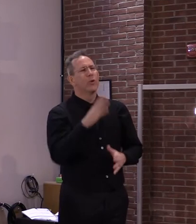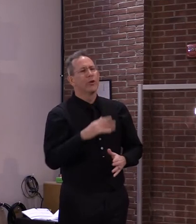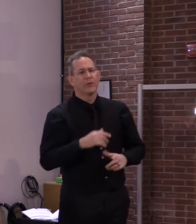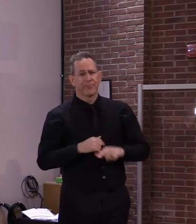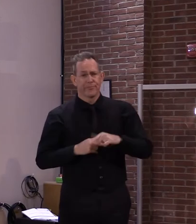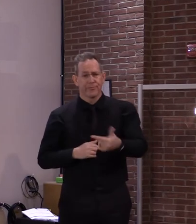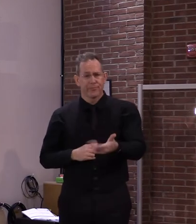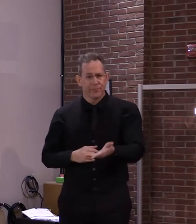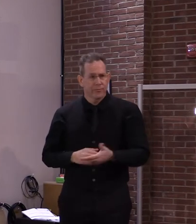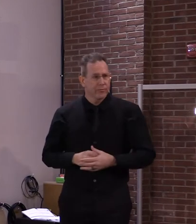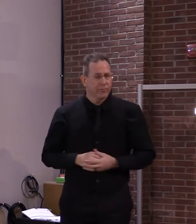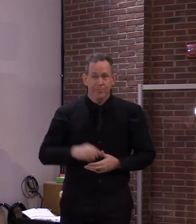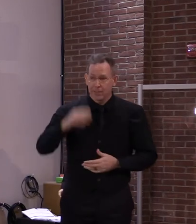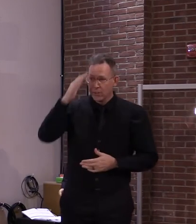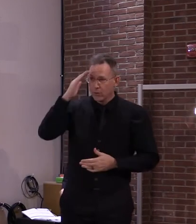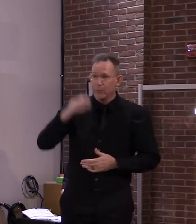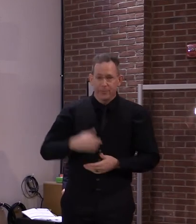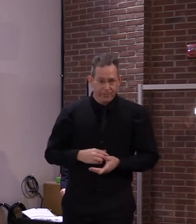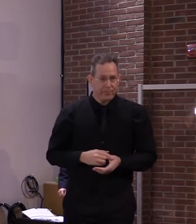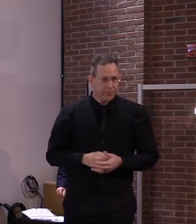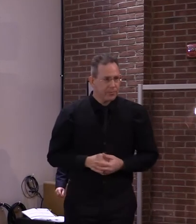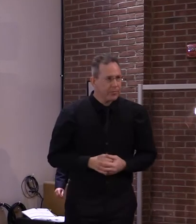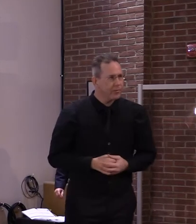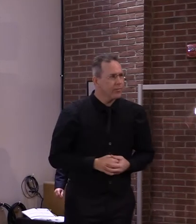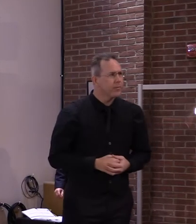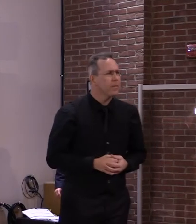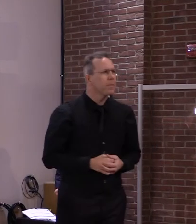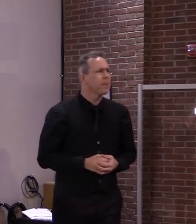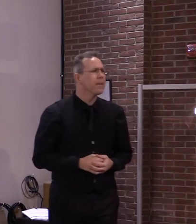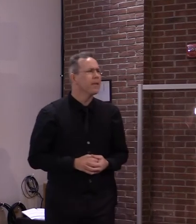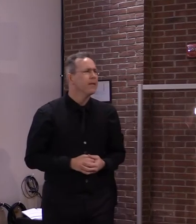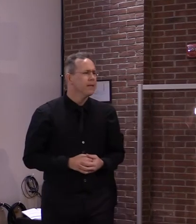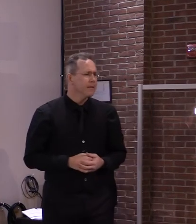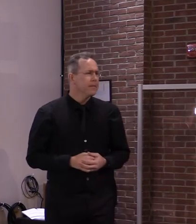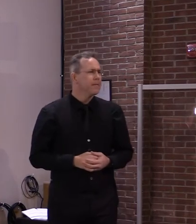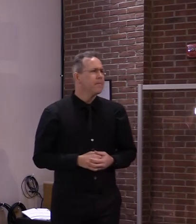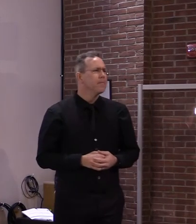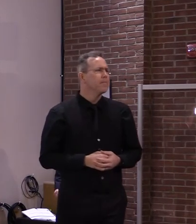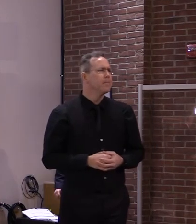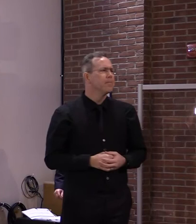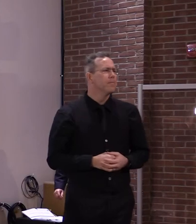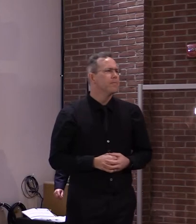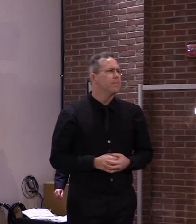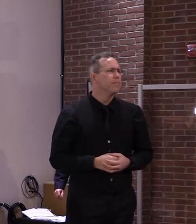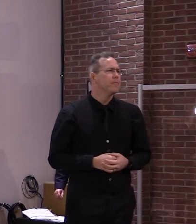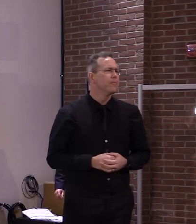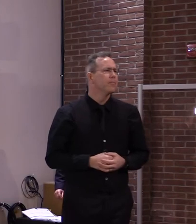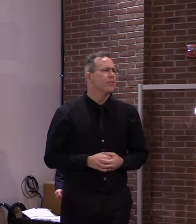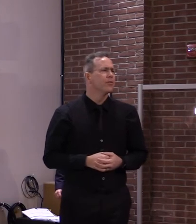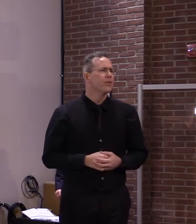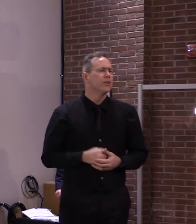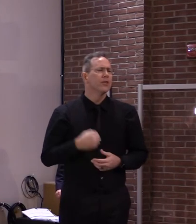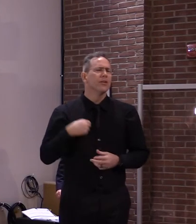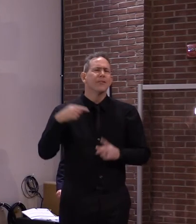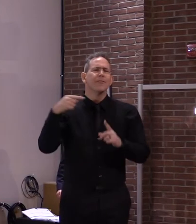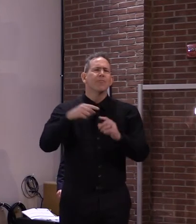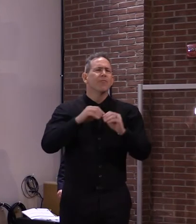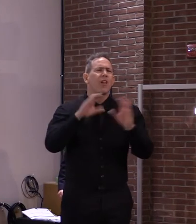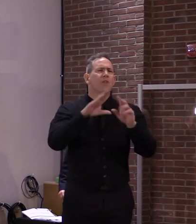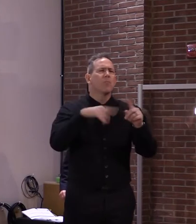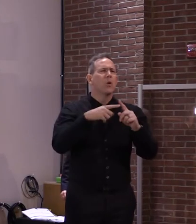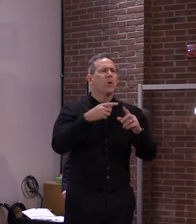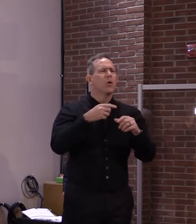good morning good afternoon i just need a little clarification on steve's question about traveling and quarantining can people in vermont who are